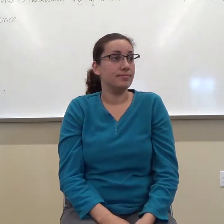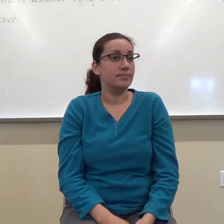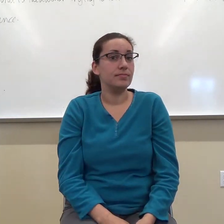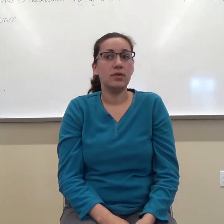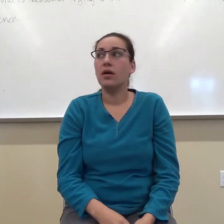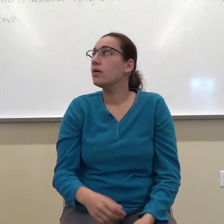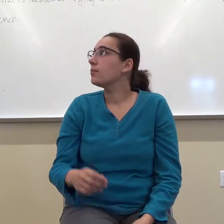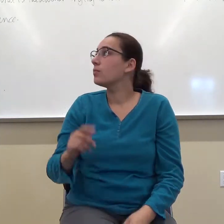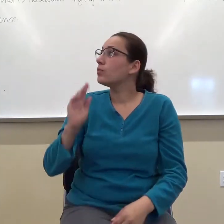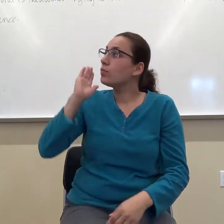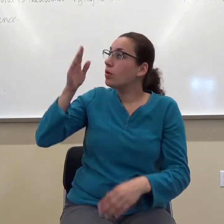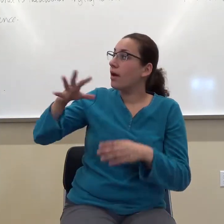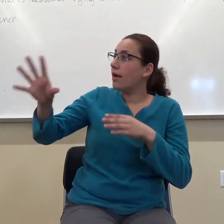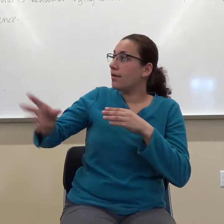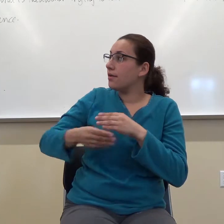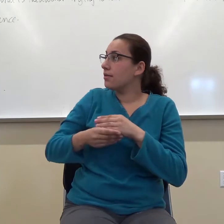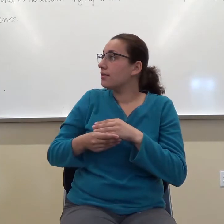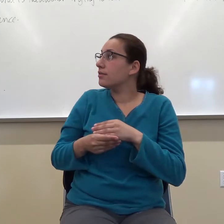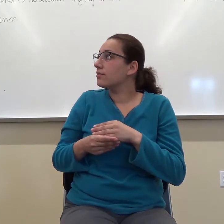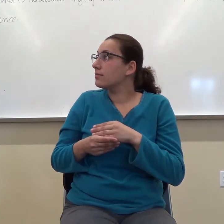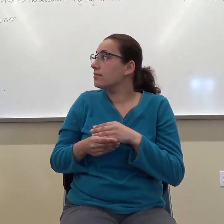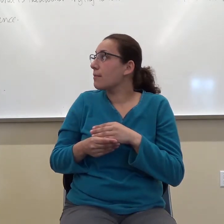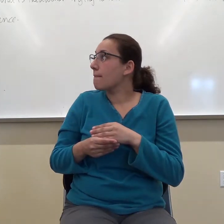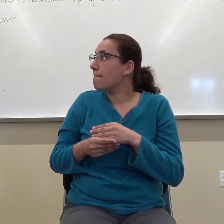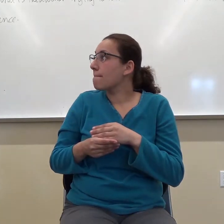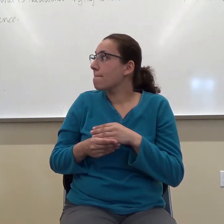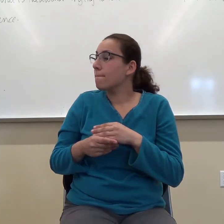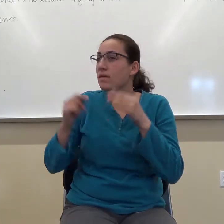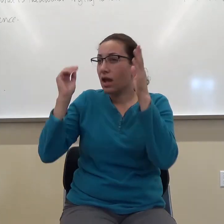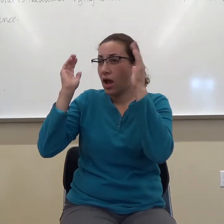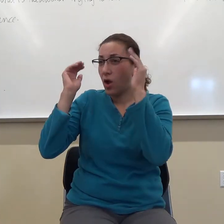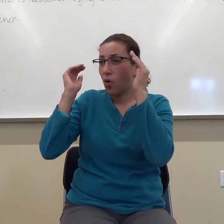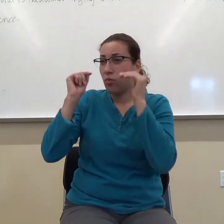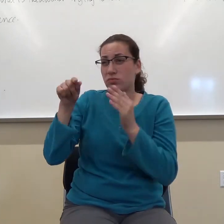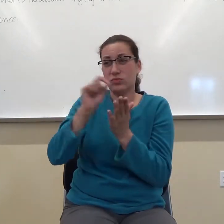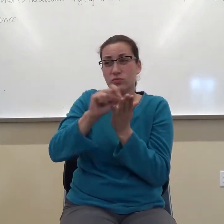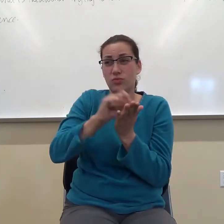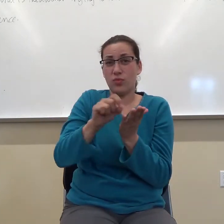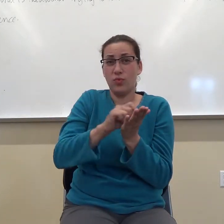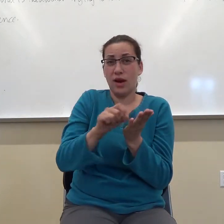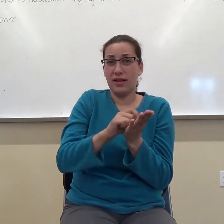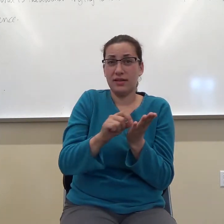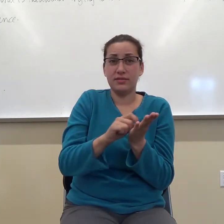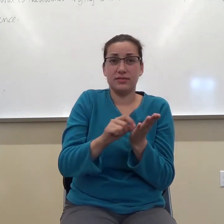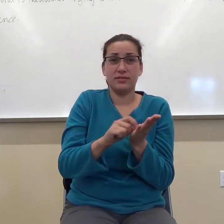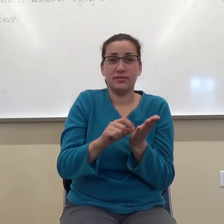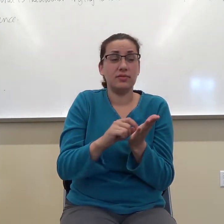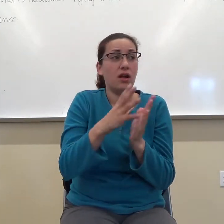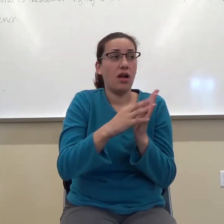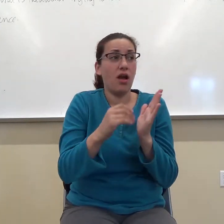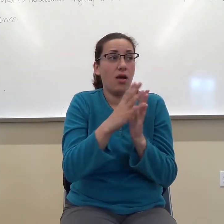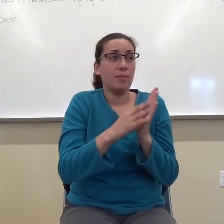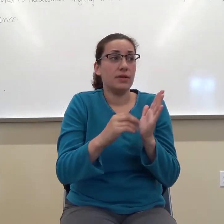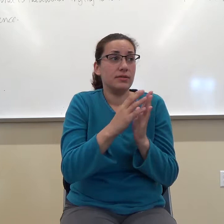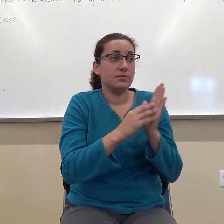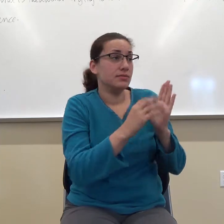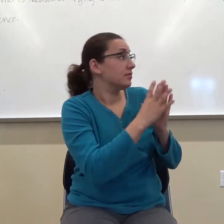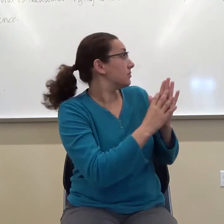to add to our, and again, I hope you guys are have written this down. You should have all this stuff in